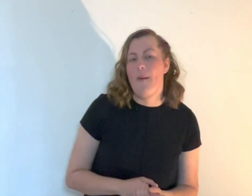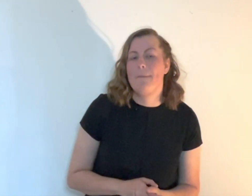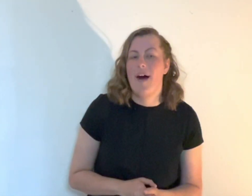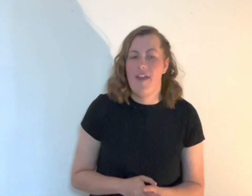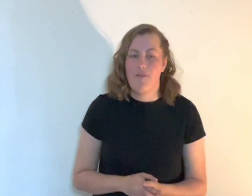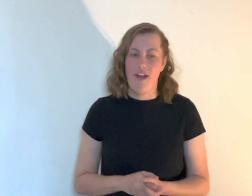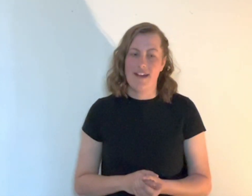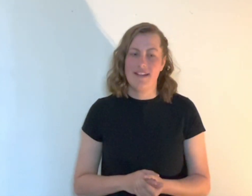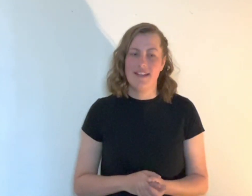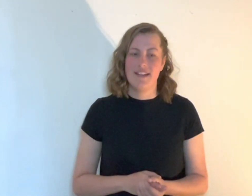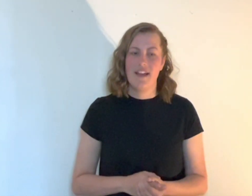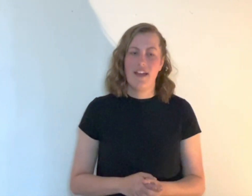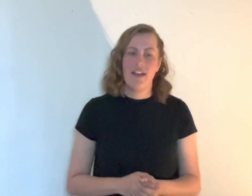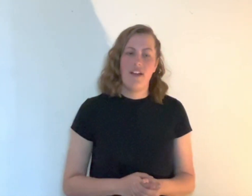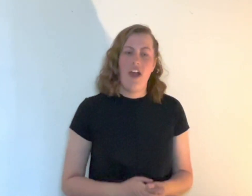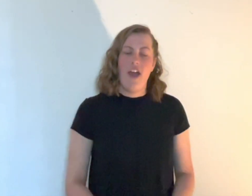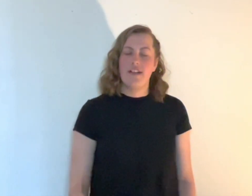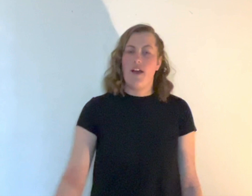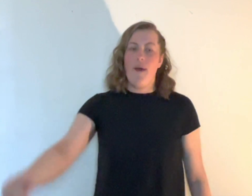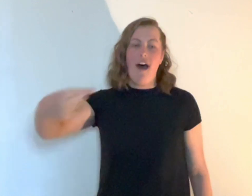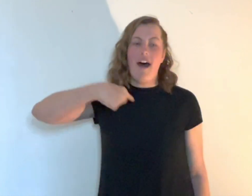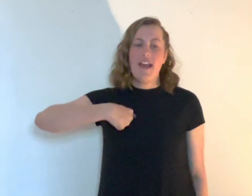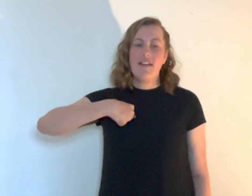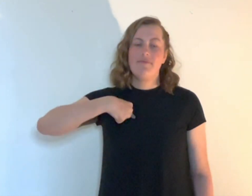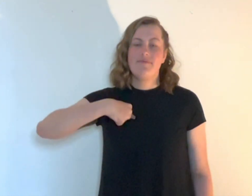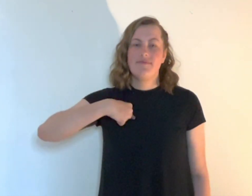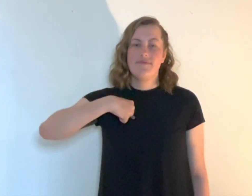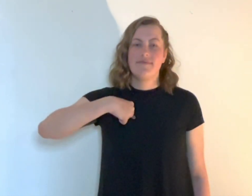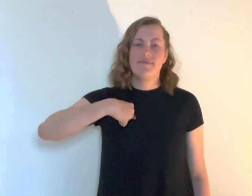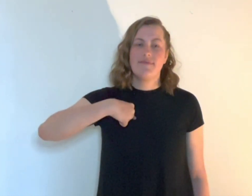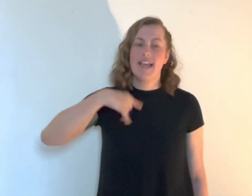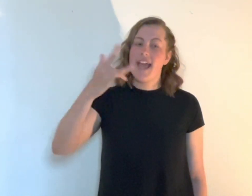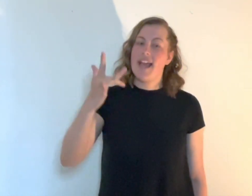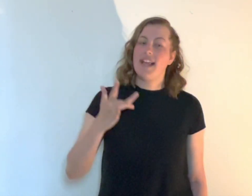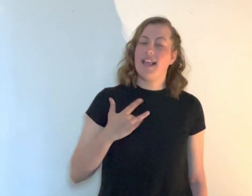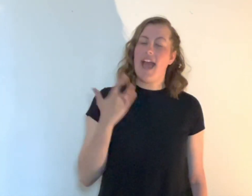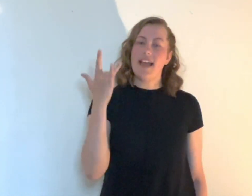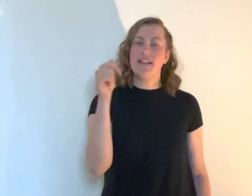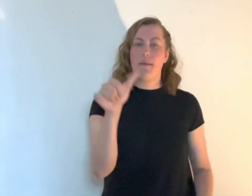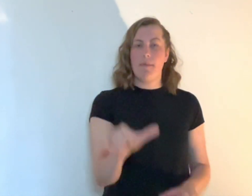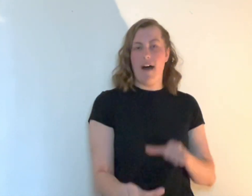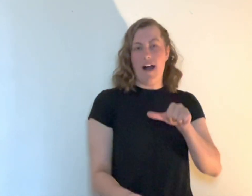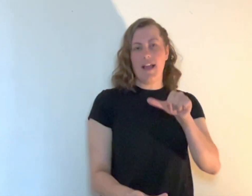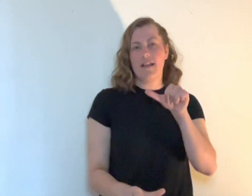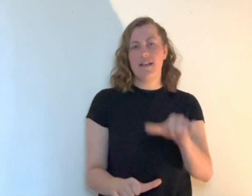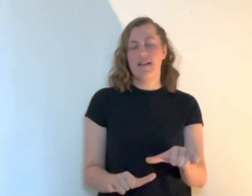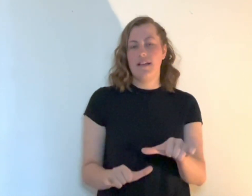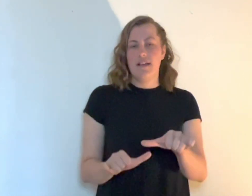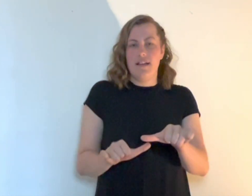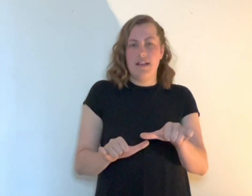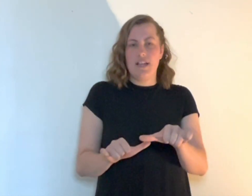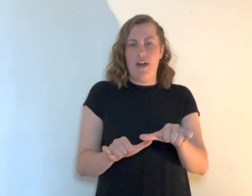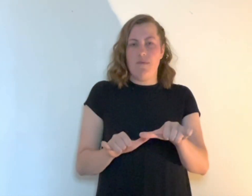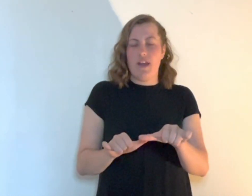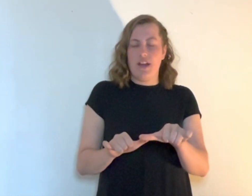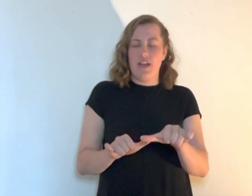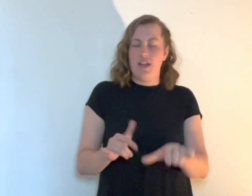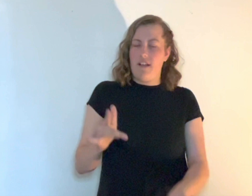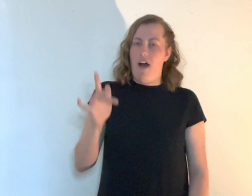my friends So I get by So we're going to use our